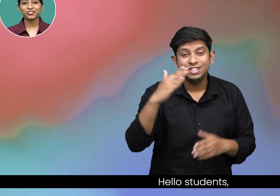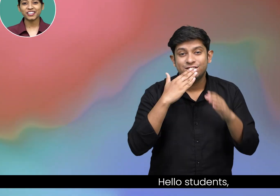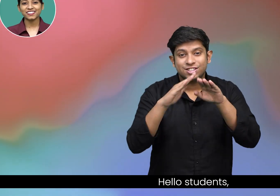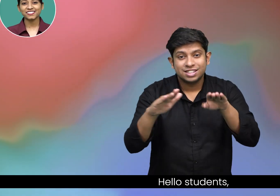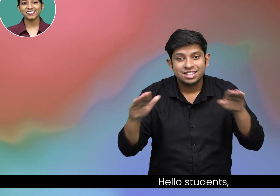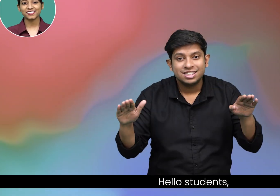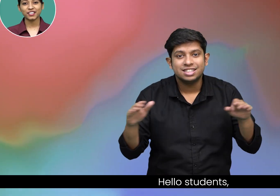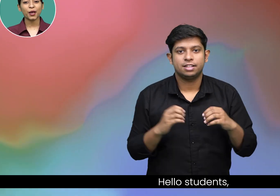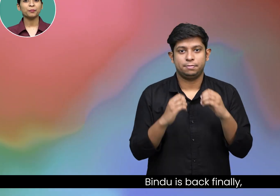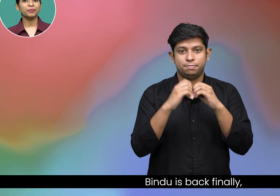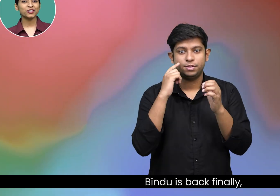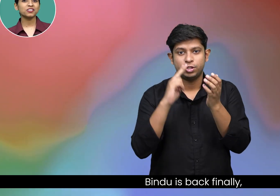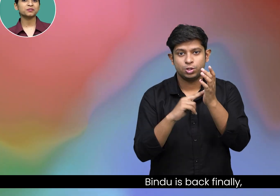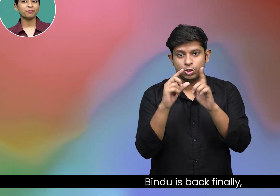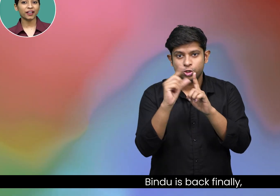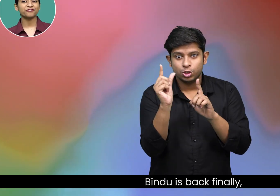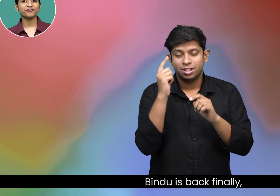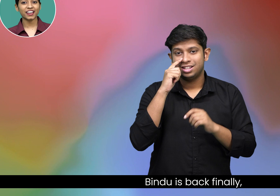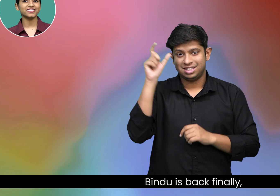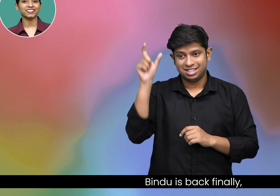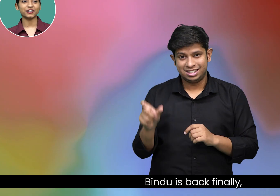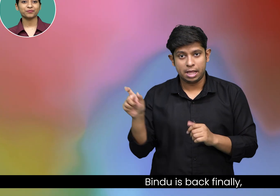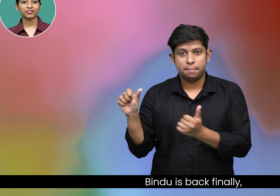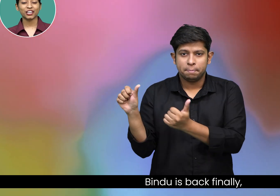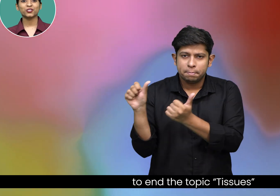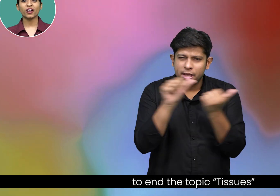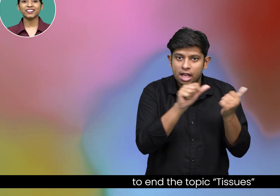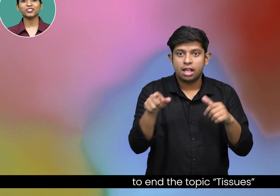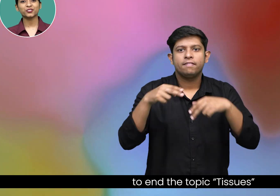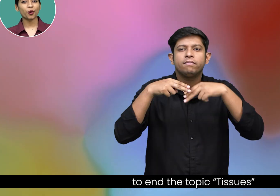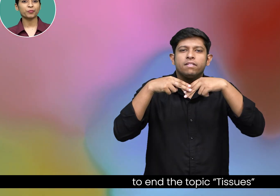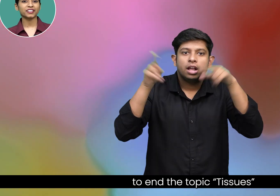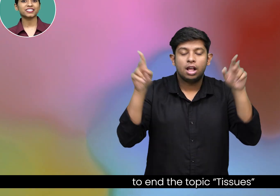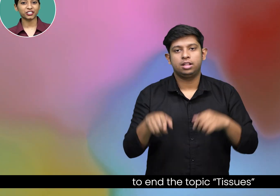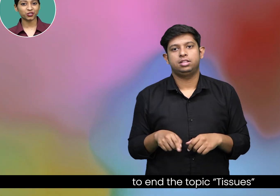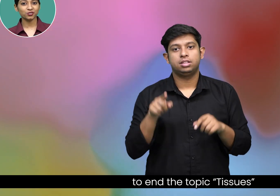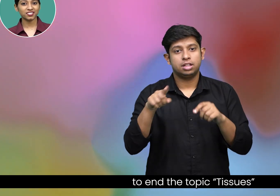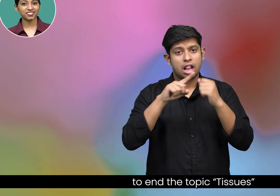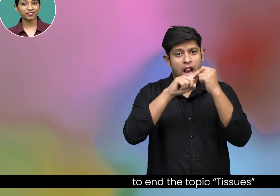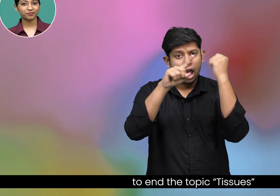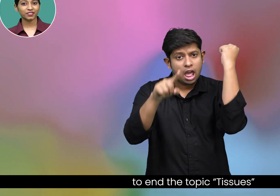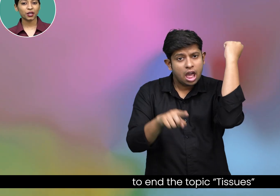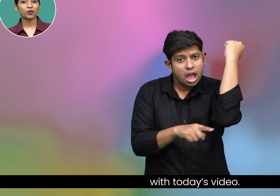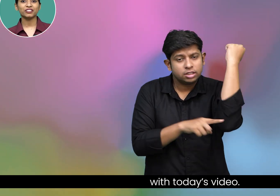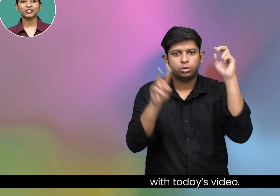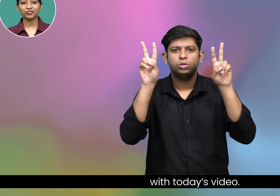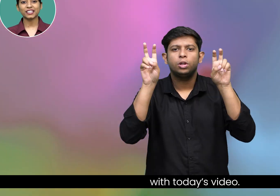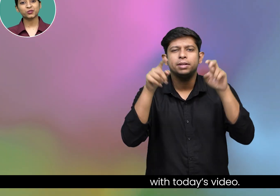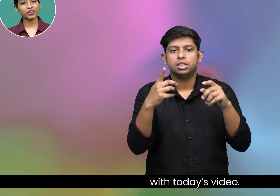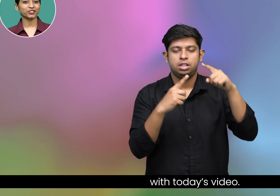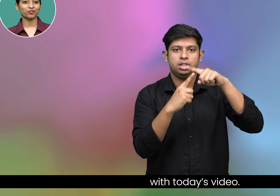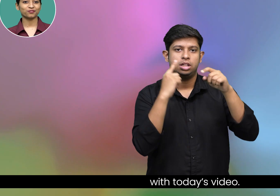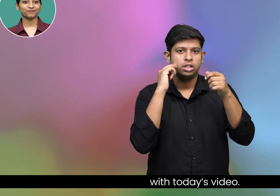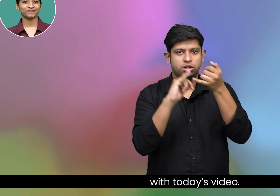Hello students! Bindu is back finally to end the topic tissues with